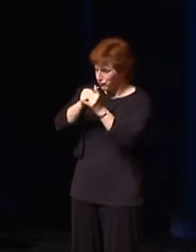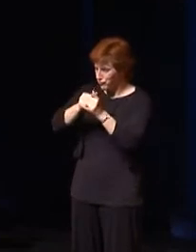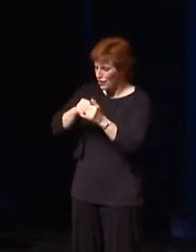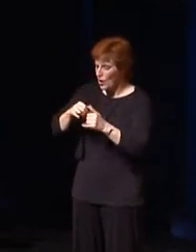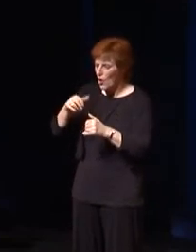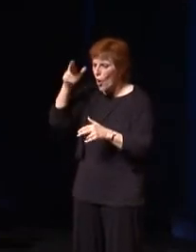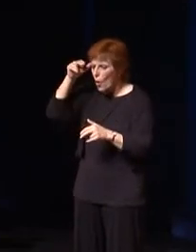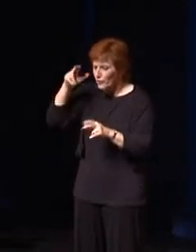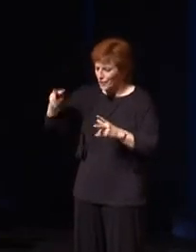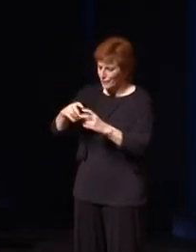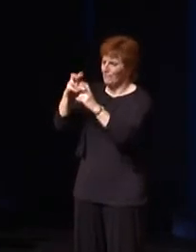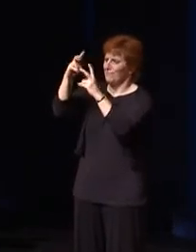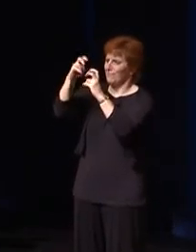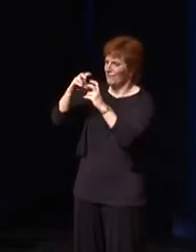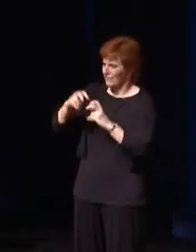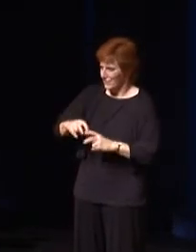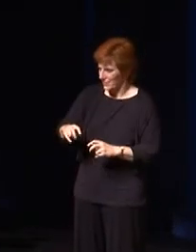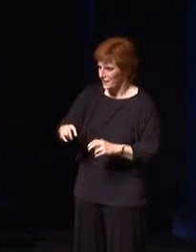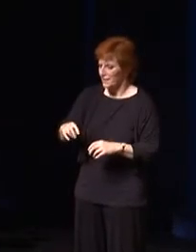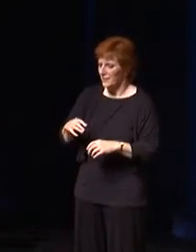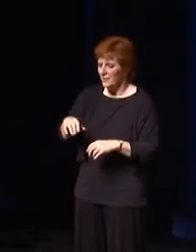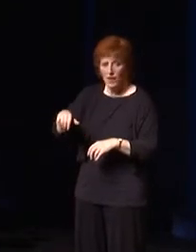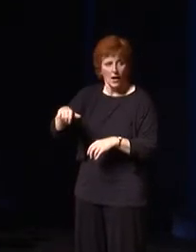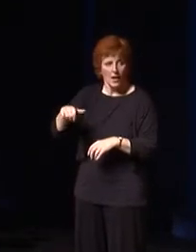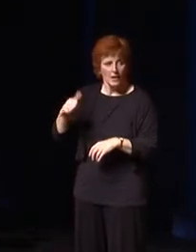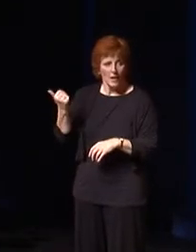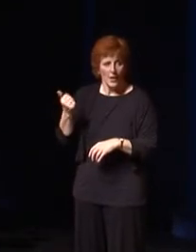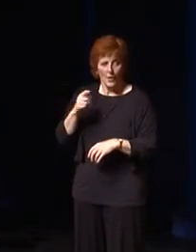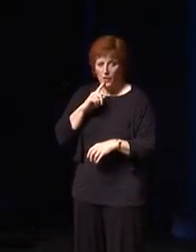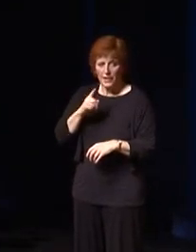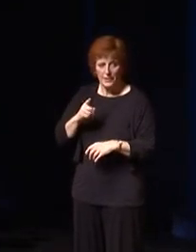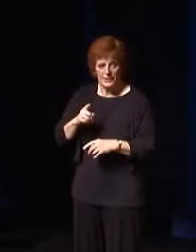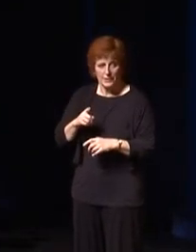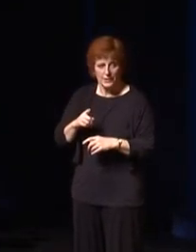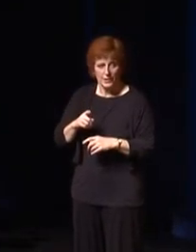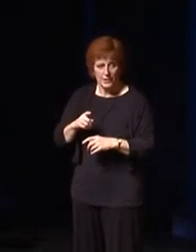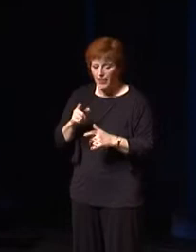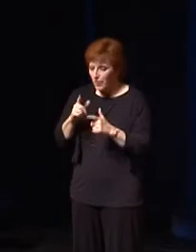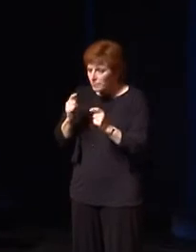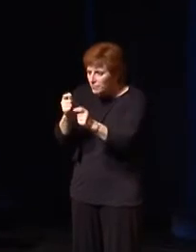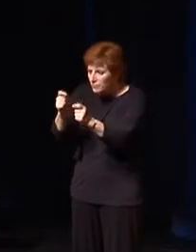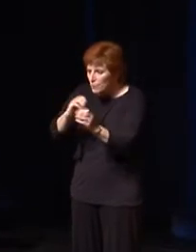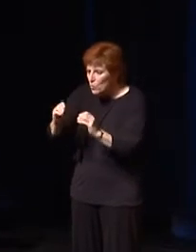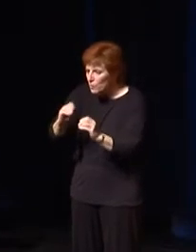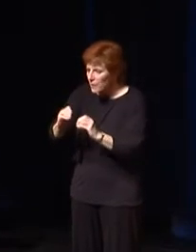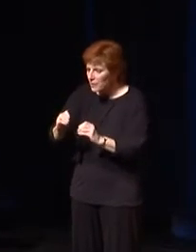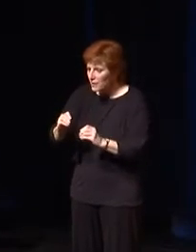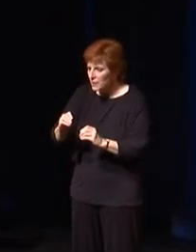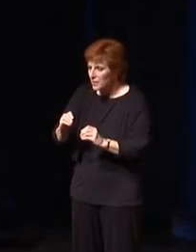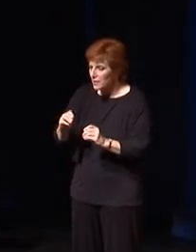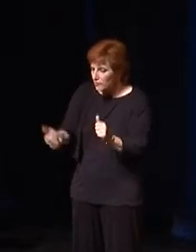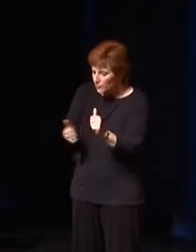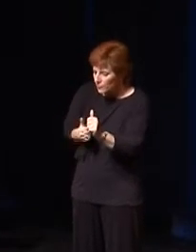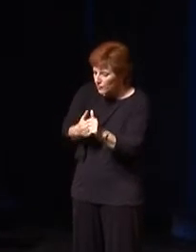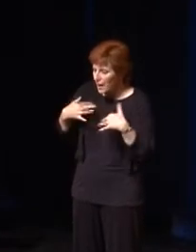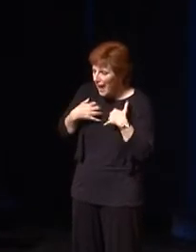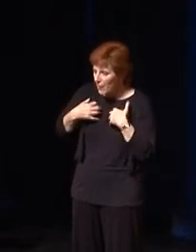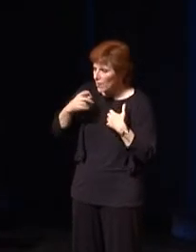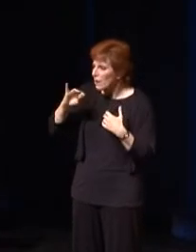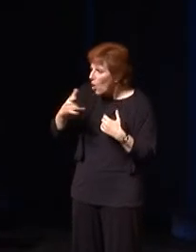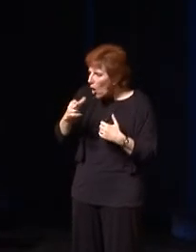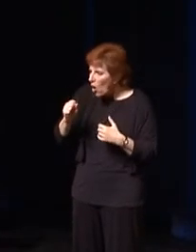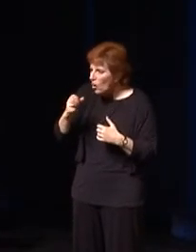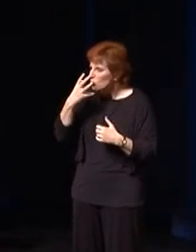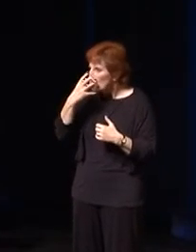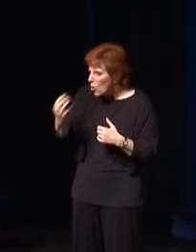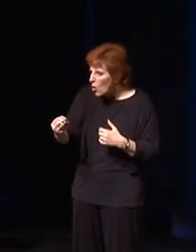strike. Another instinct is prey drive, you know, rapid movement. It makes predatory animal like dogs and wolves, it makes them